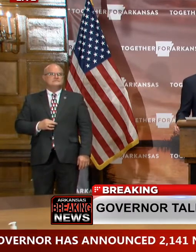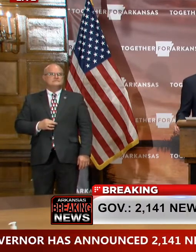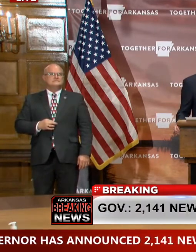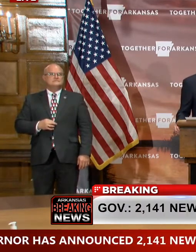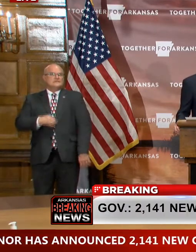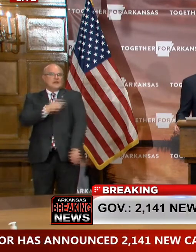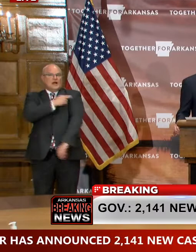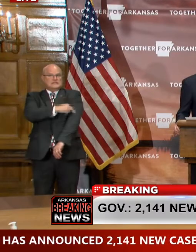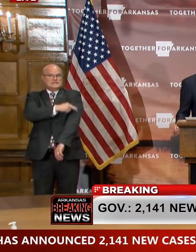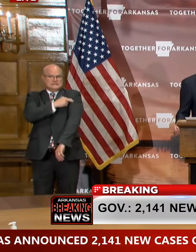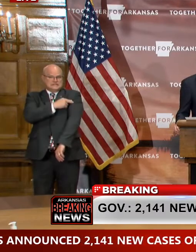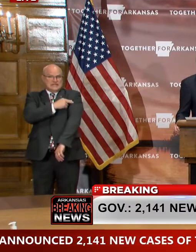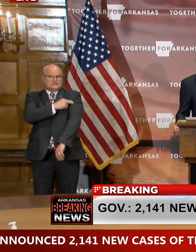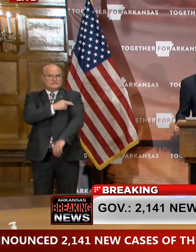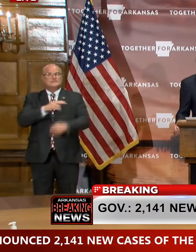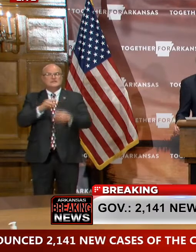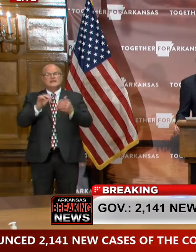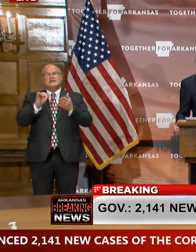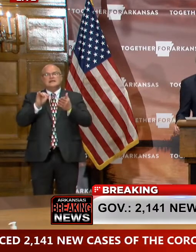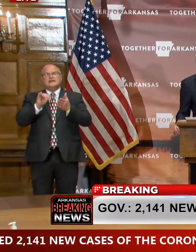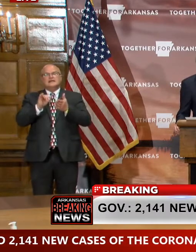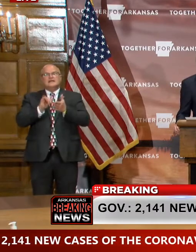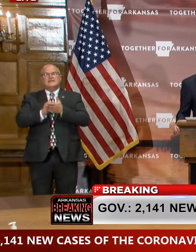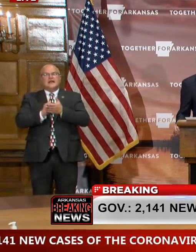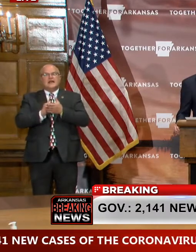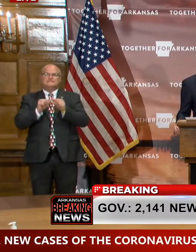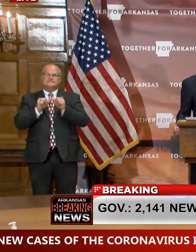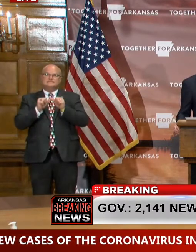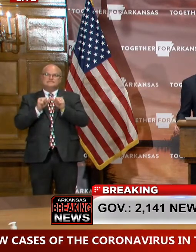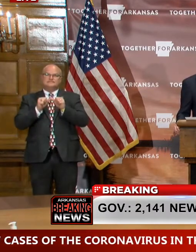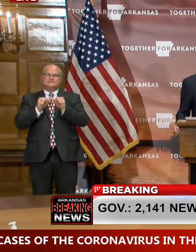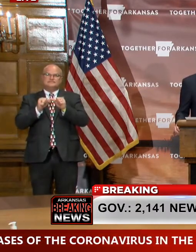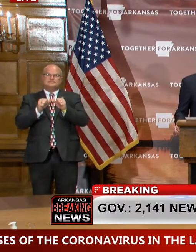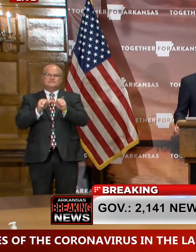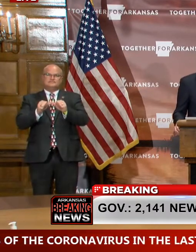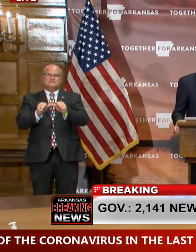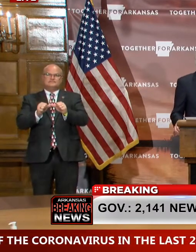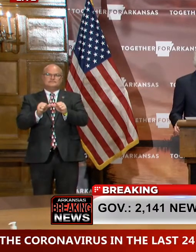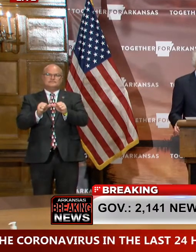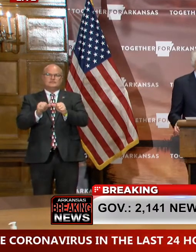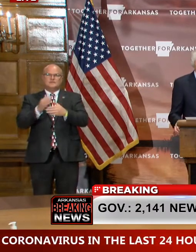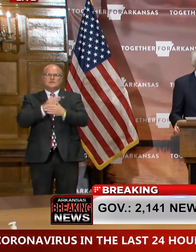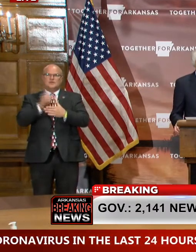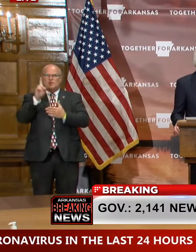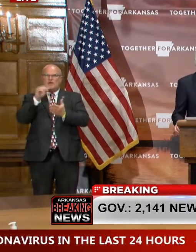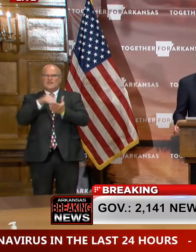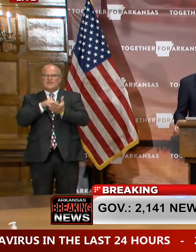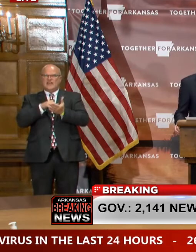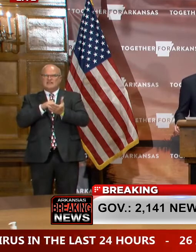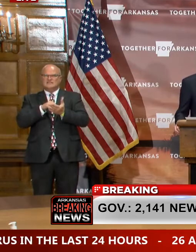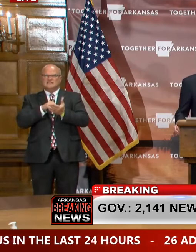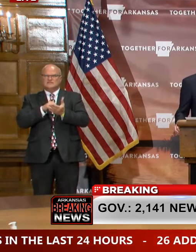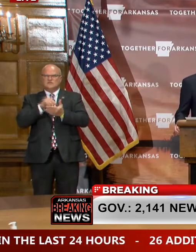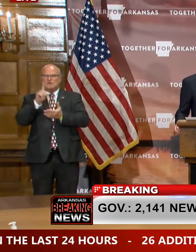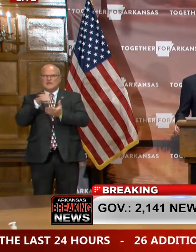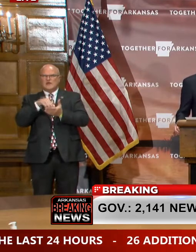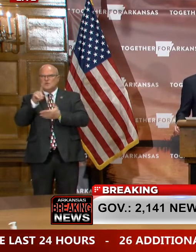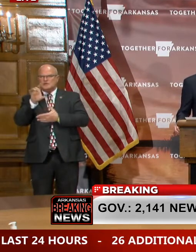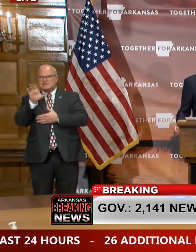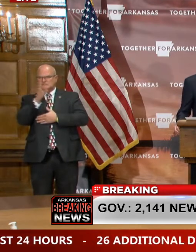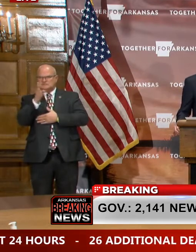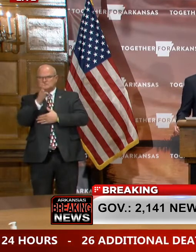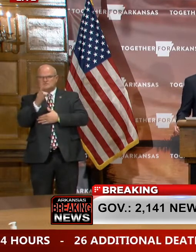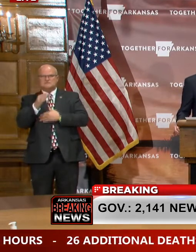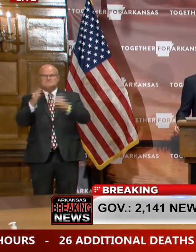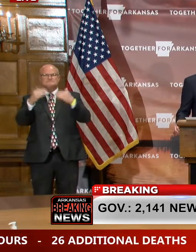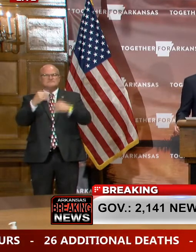the hospitalizations that is holding steady at about, between 1,000 and 1,100. Next,